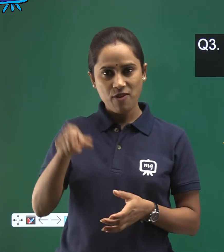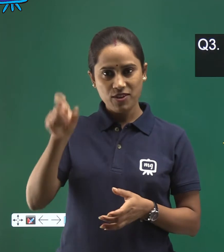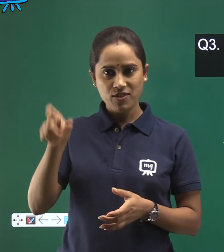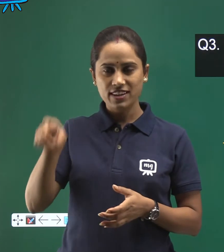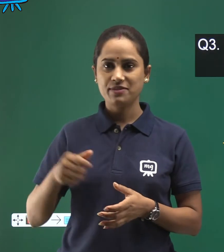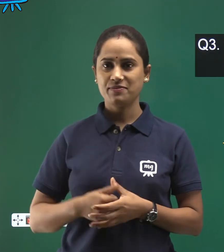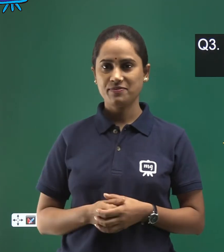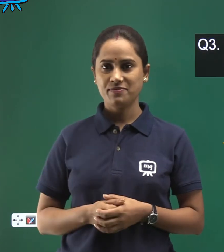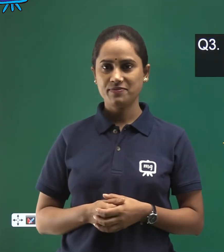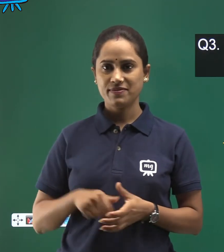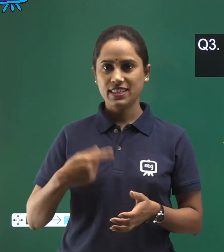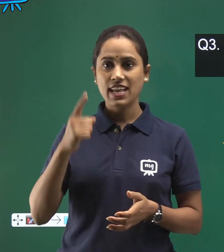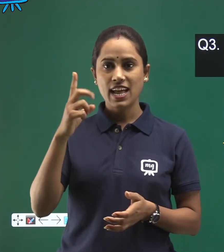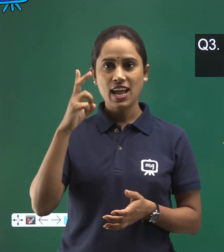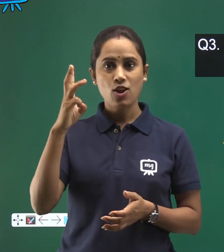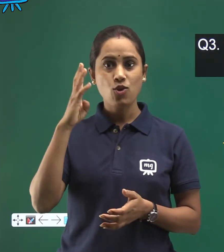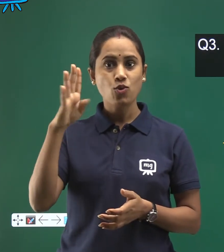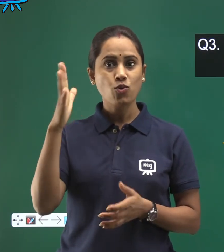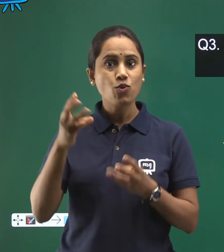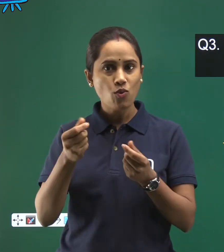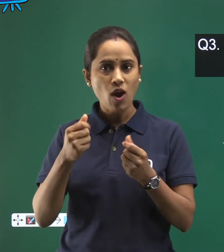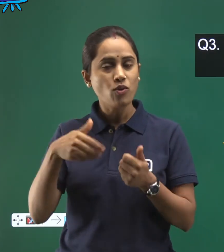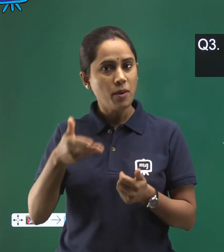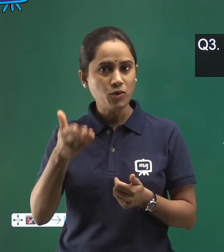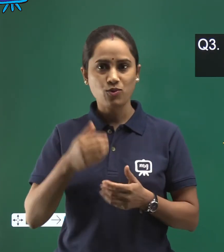everyone to count up to